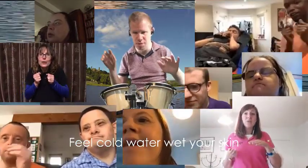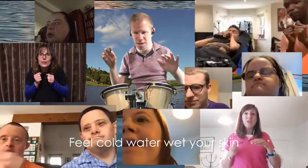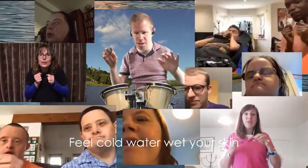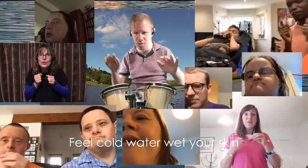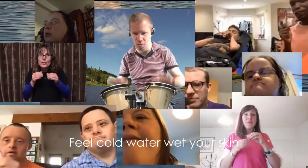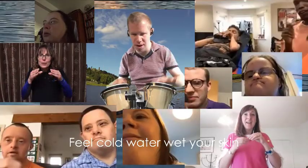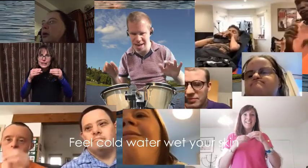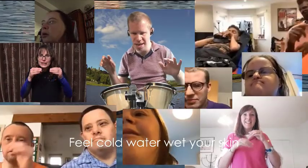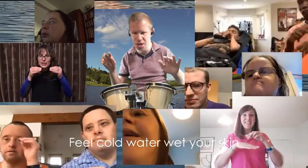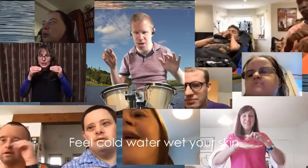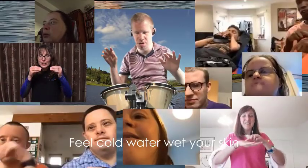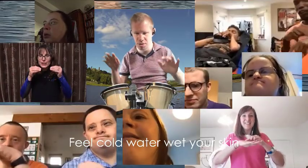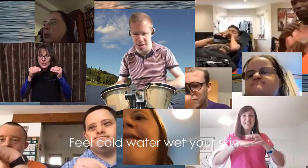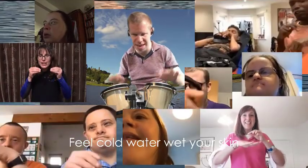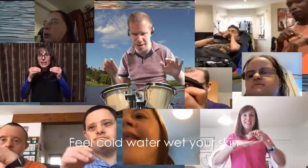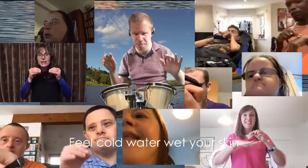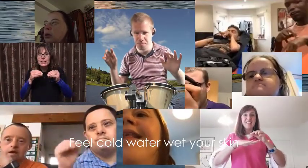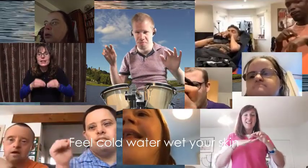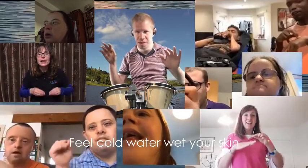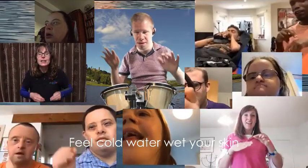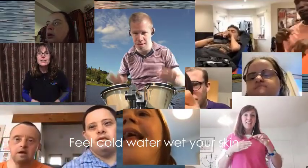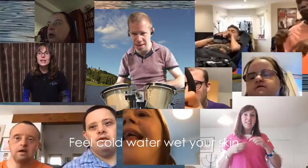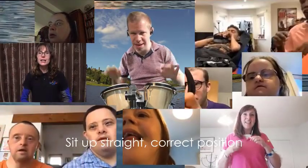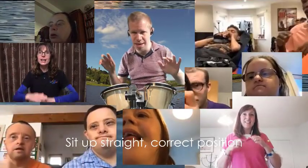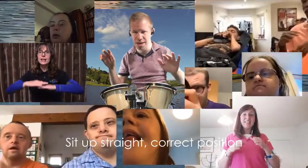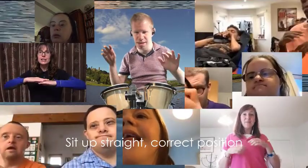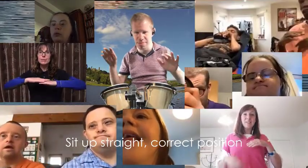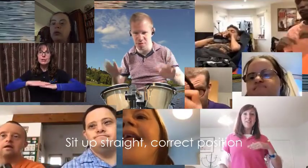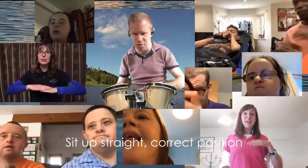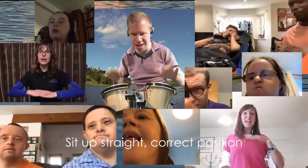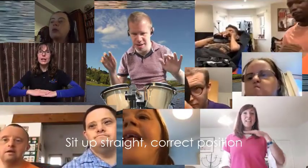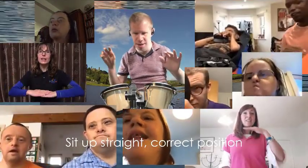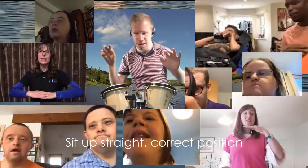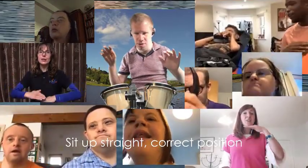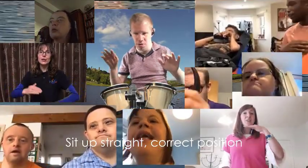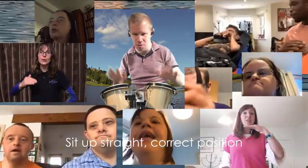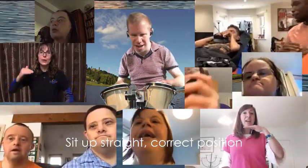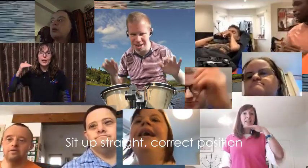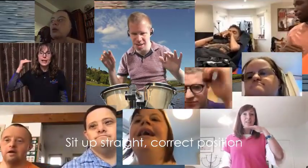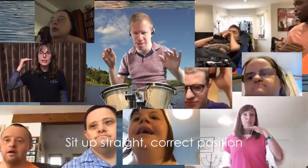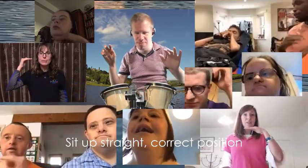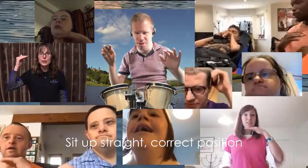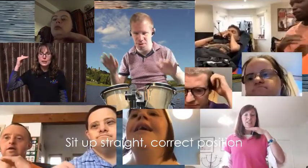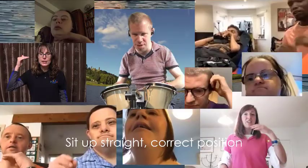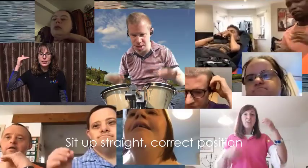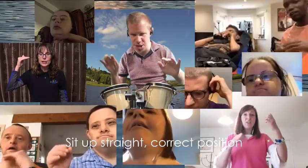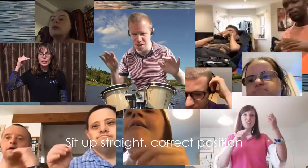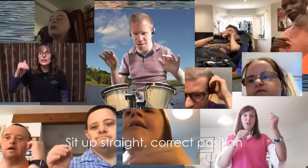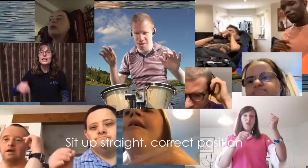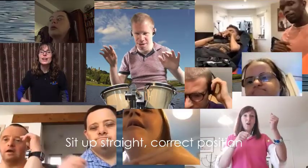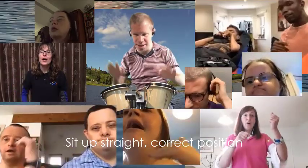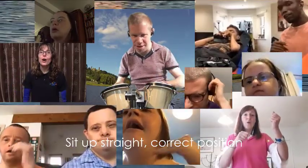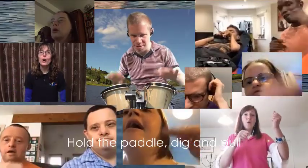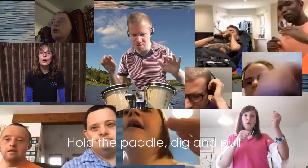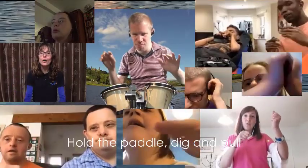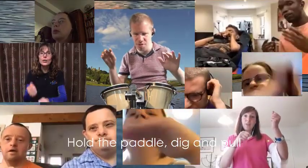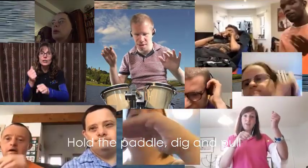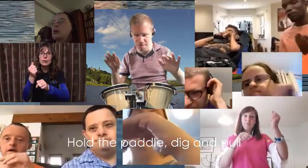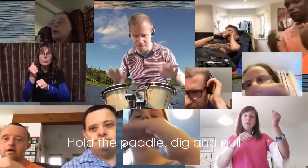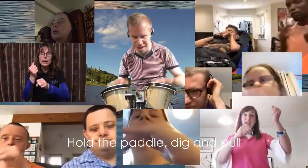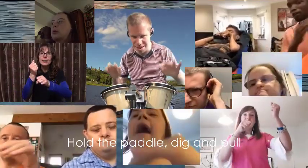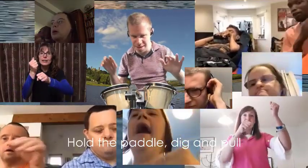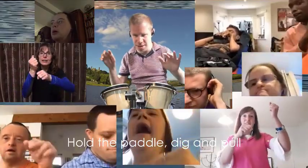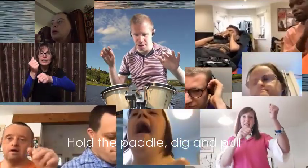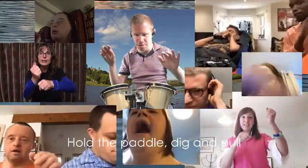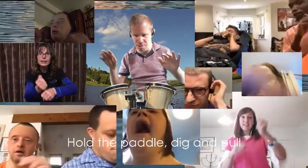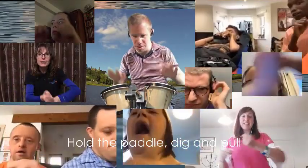blood to match your skin, Fill the straight, correct position, Hold